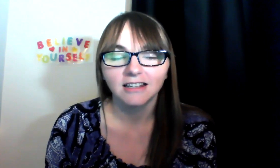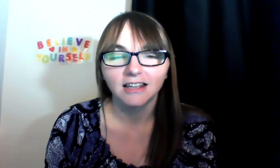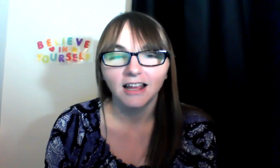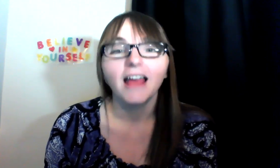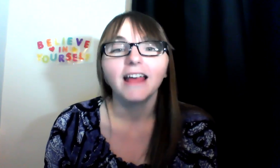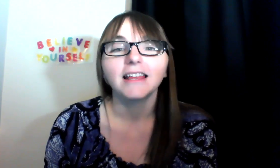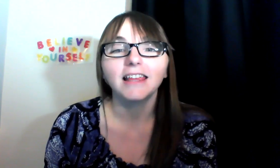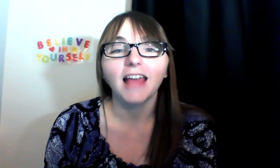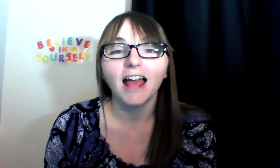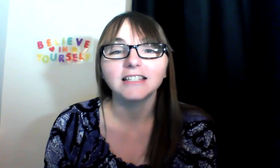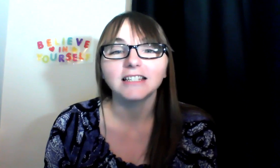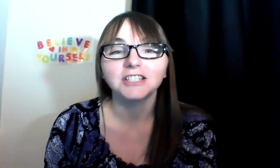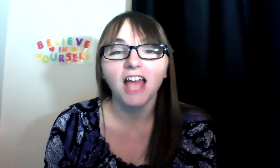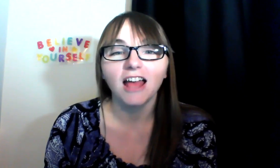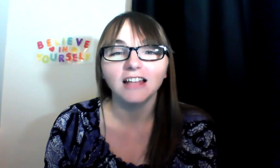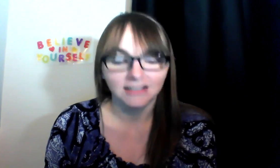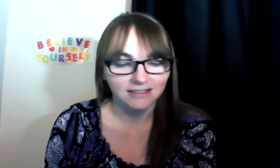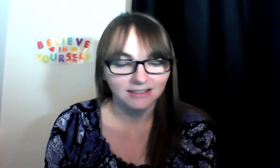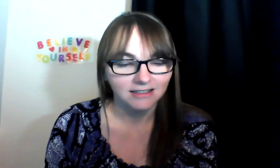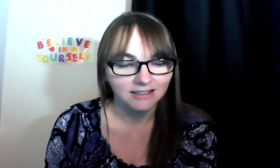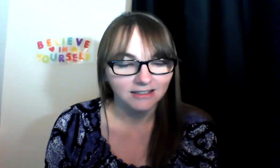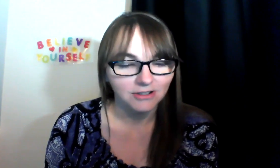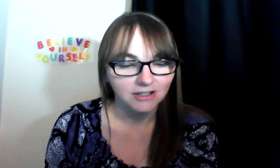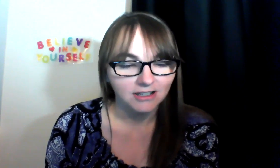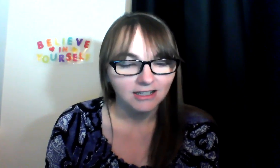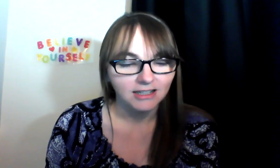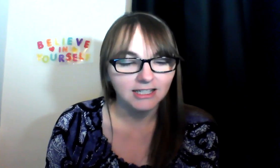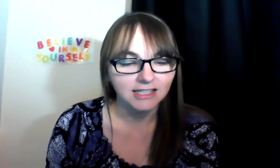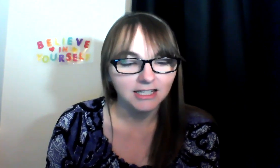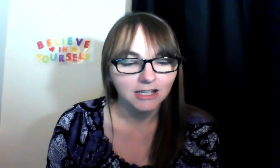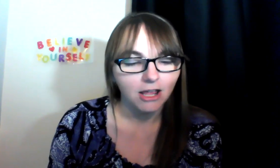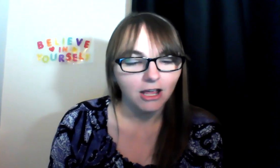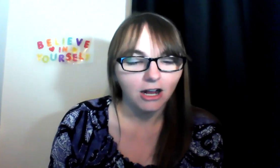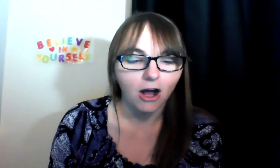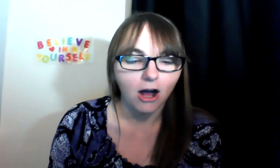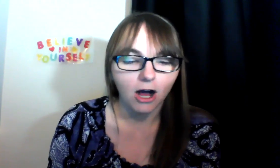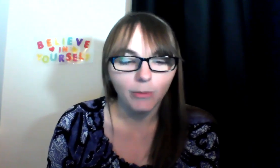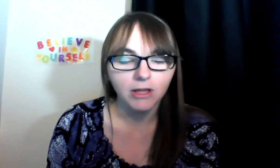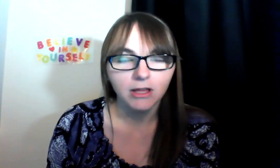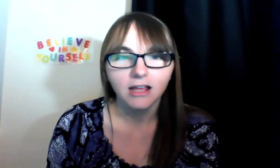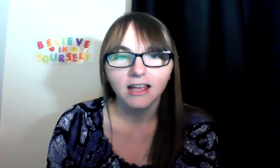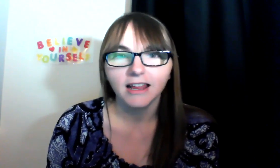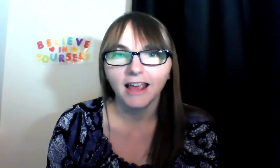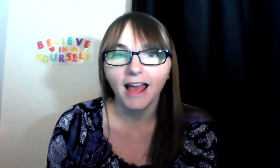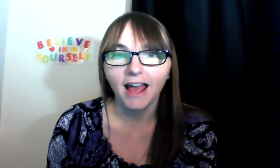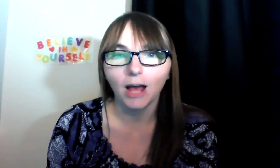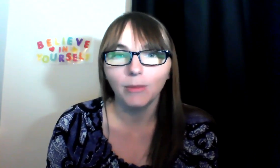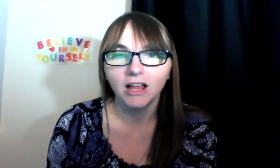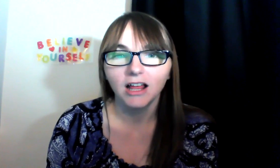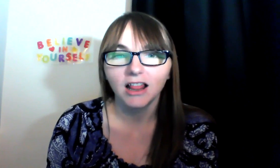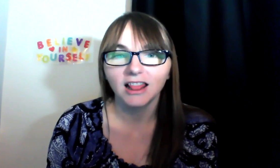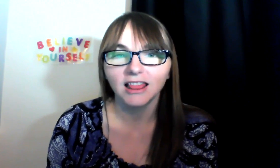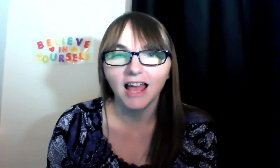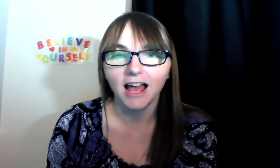Get, jet. Listen. Cob, cab, lab.